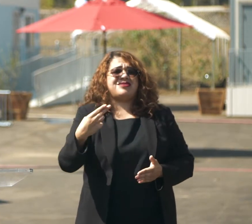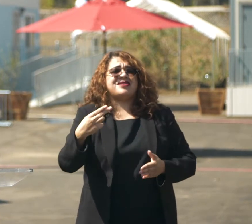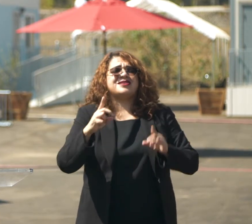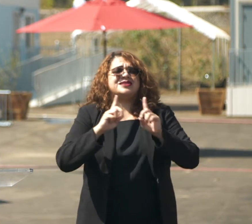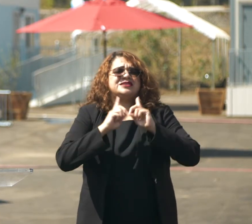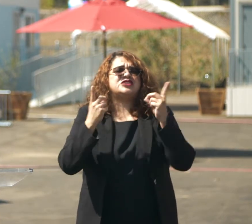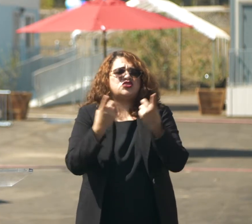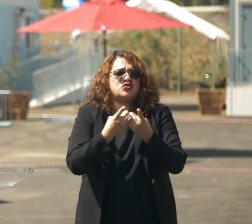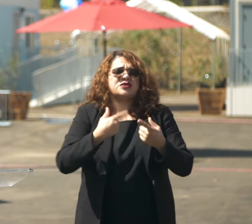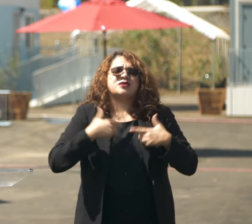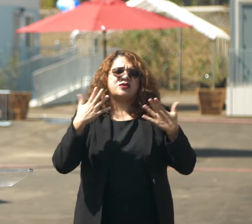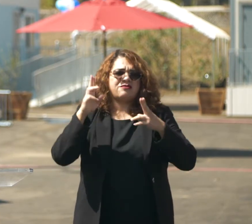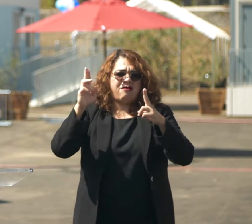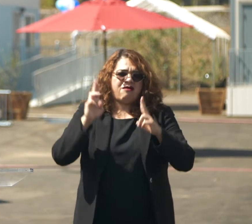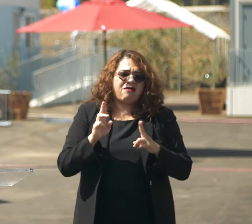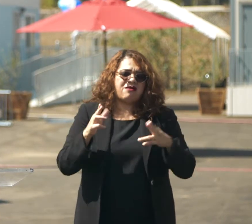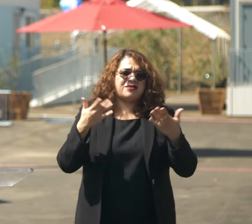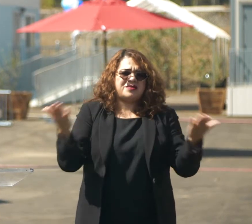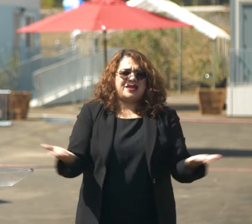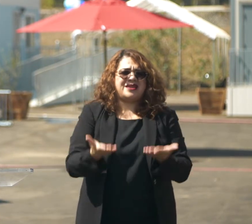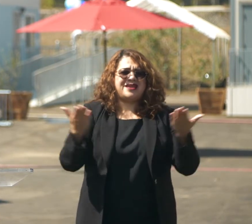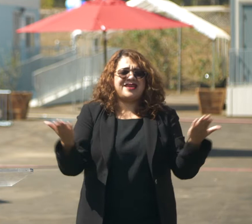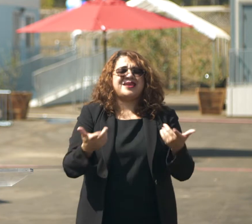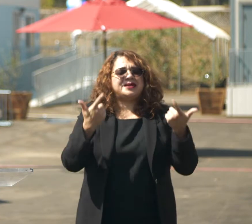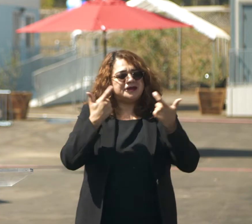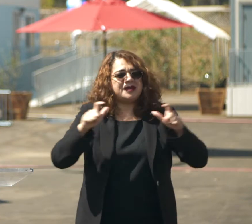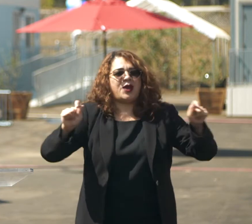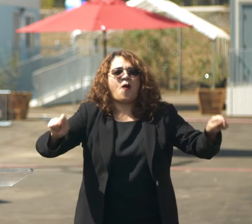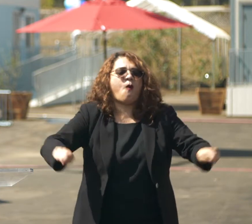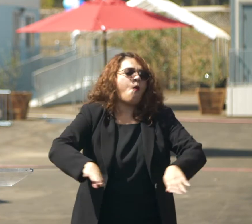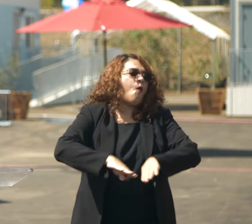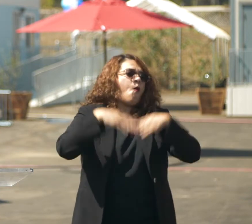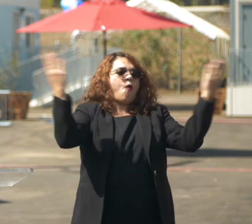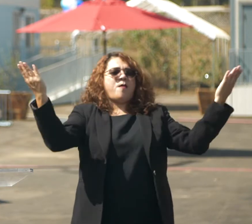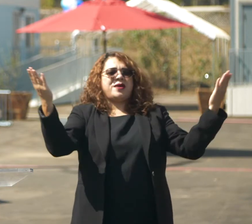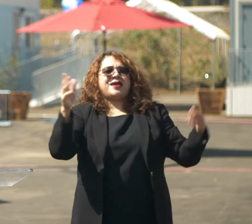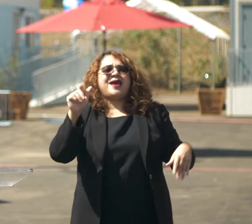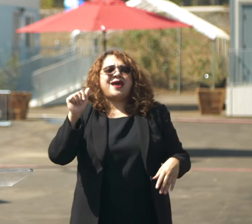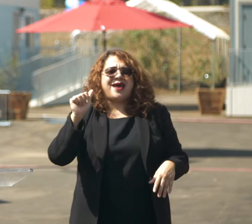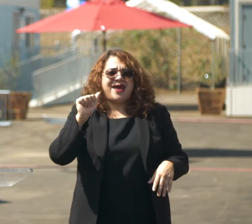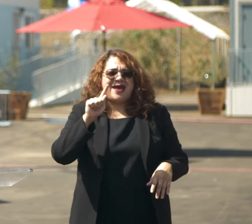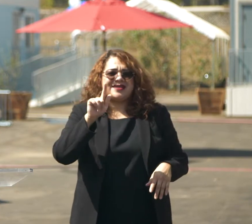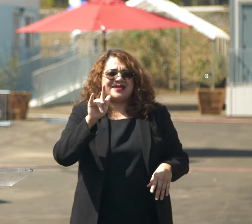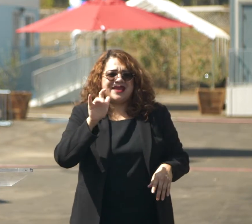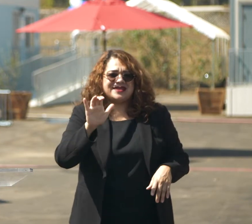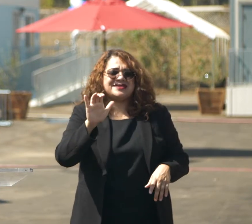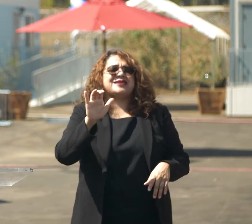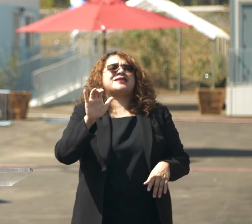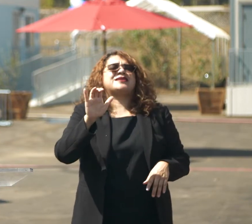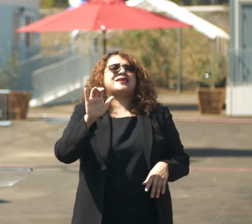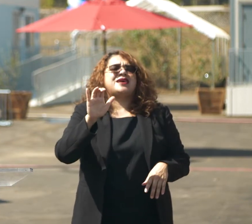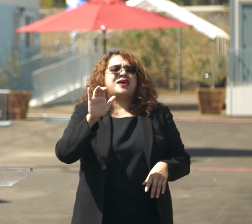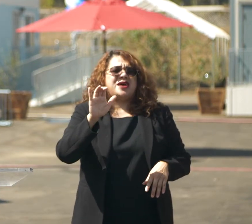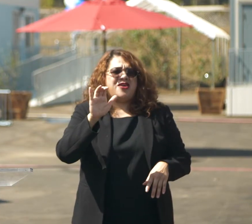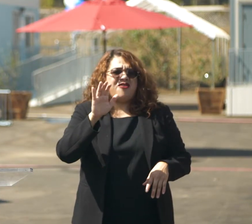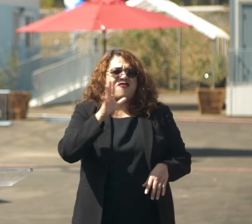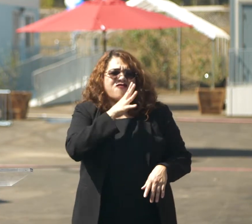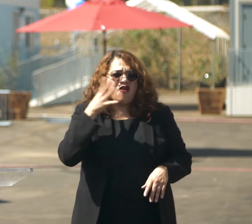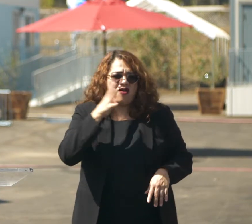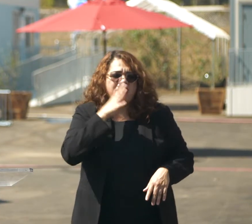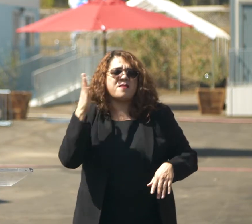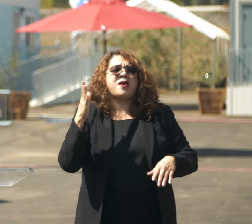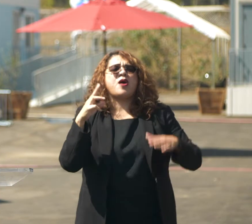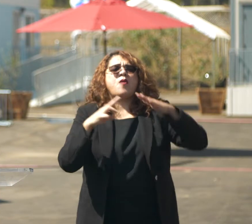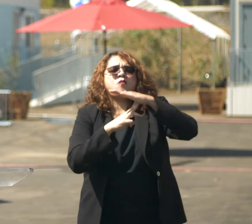to be here this afternoon to mark the grand opening of the Atlantic Farms Bridge Housing Community. This has been a priority for our